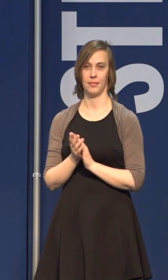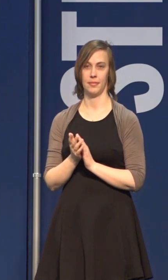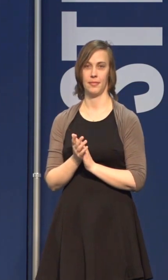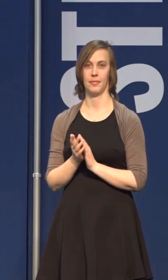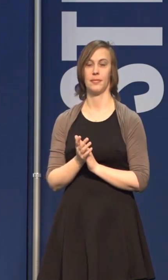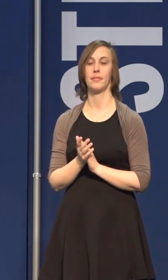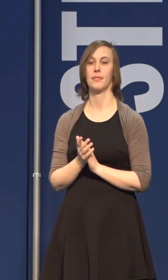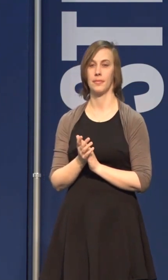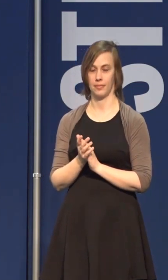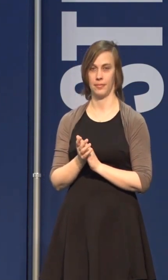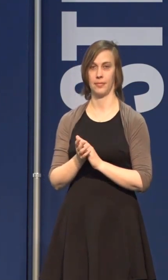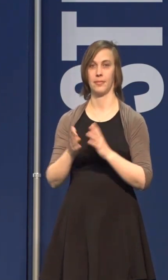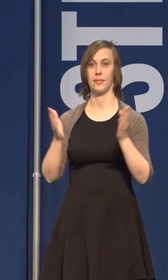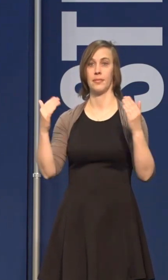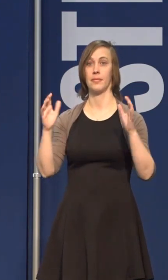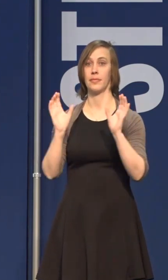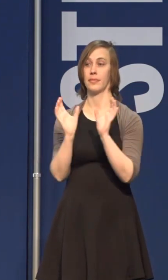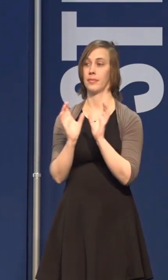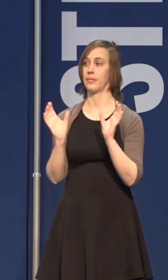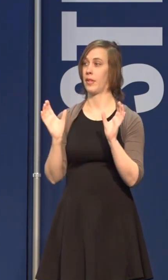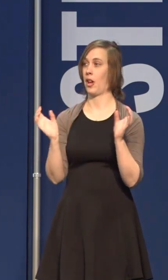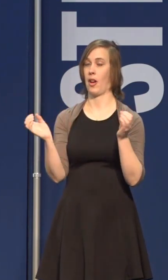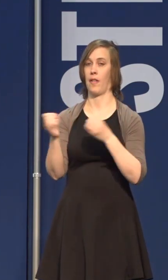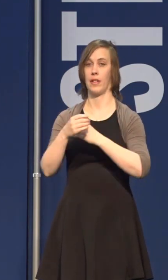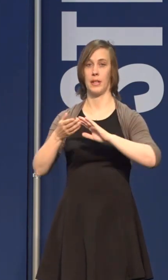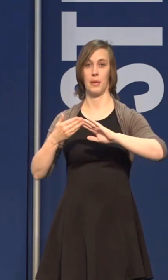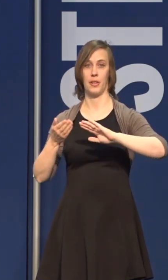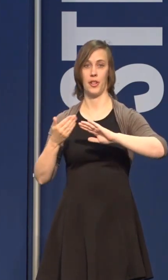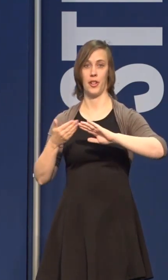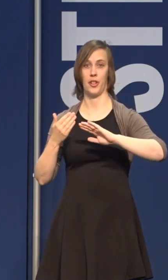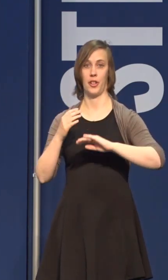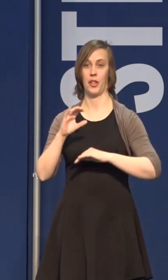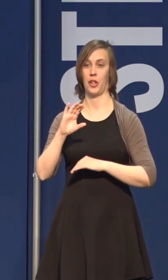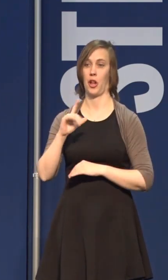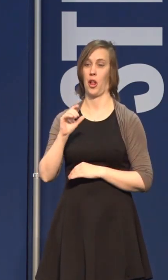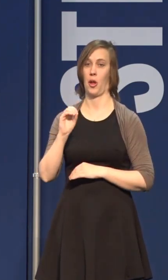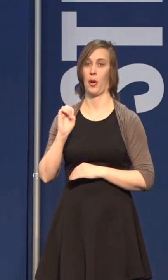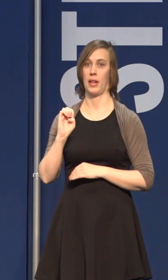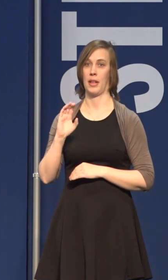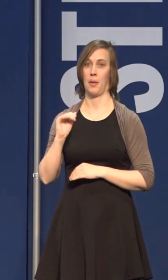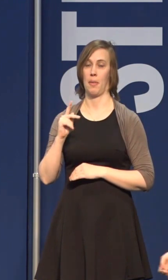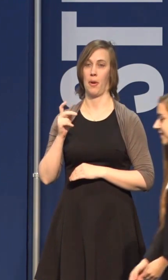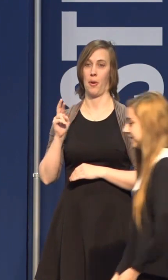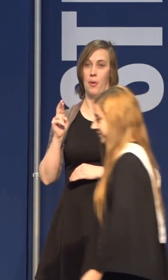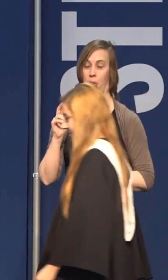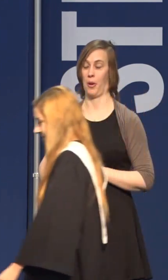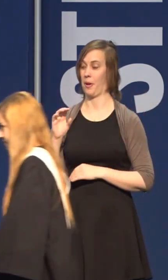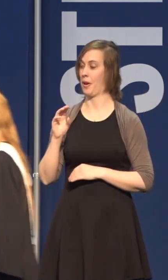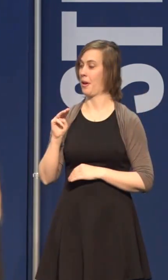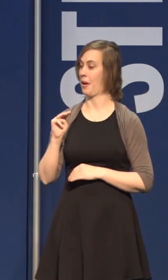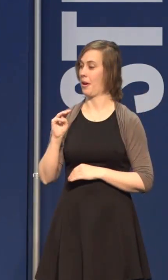For the certificate in Office Administration, starting with Chloe Camo.